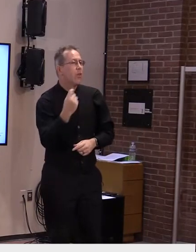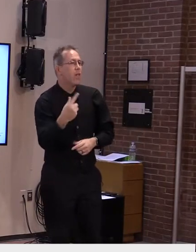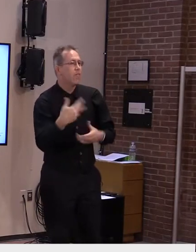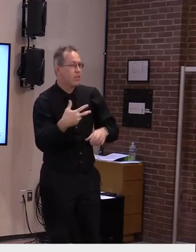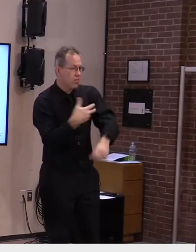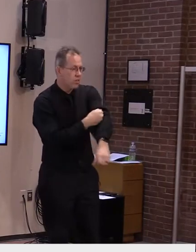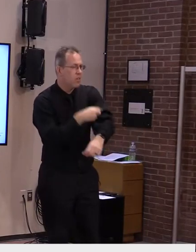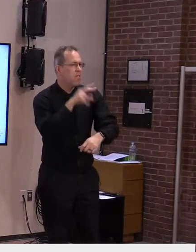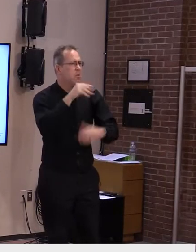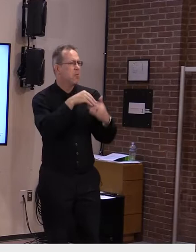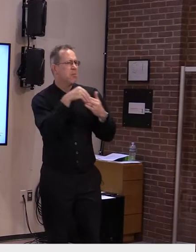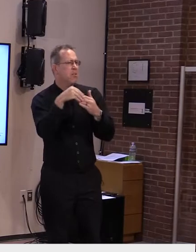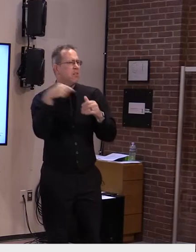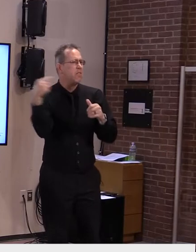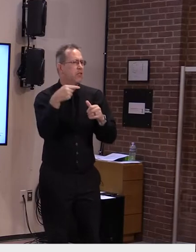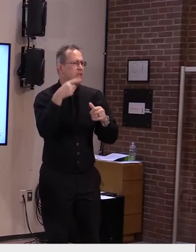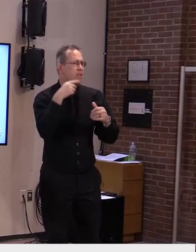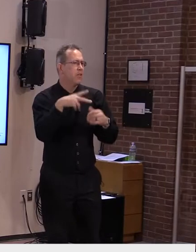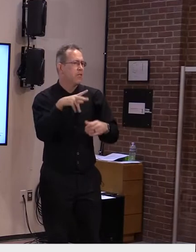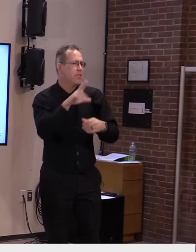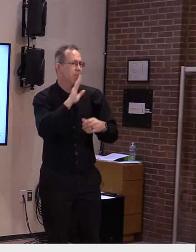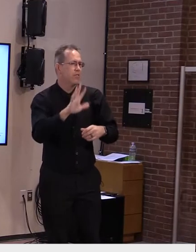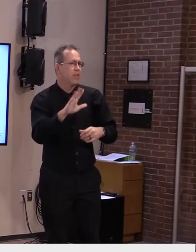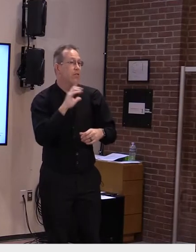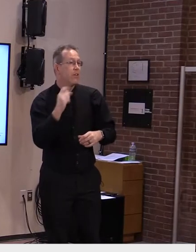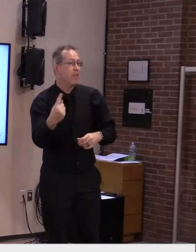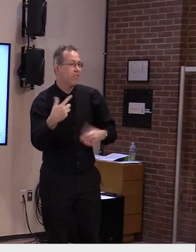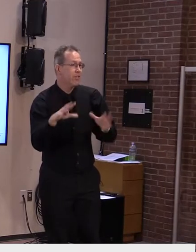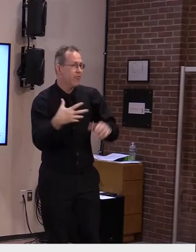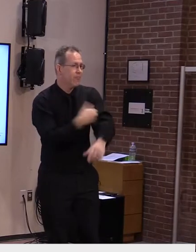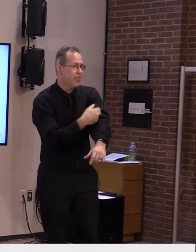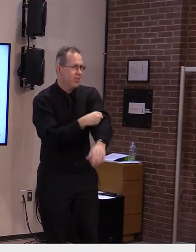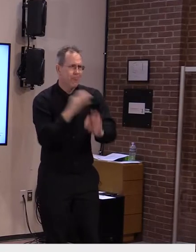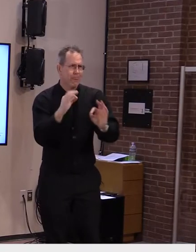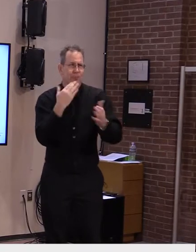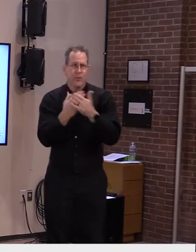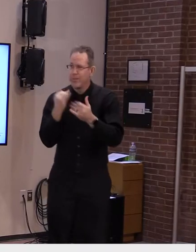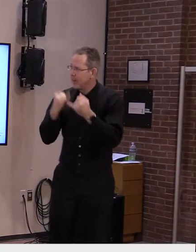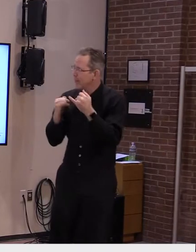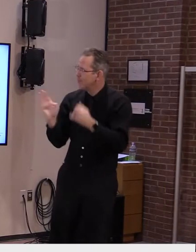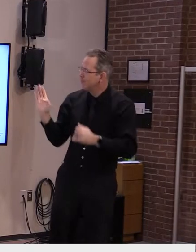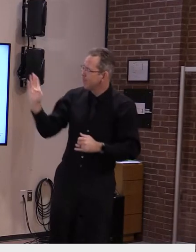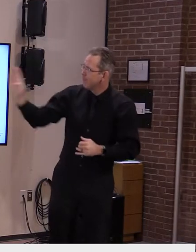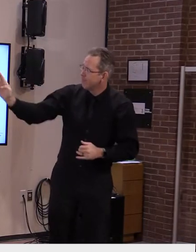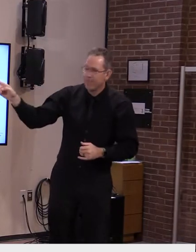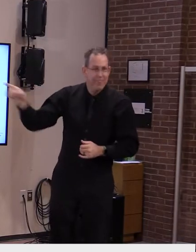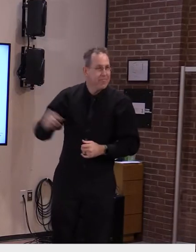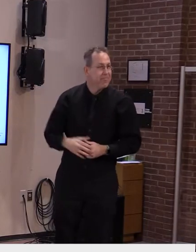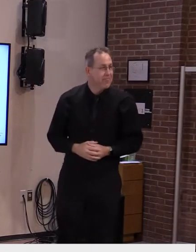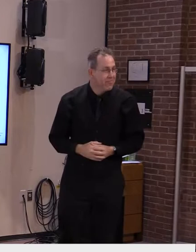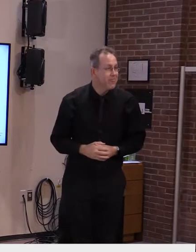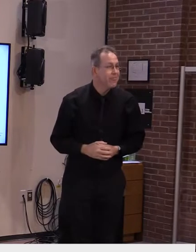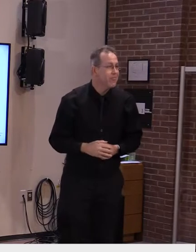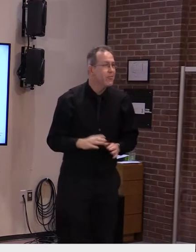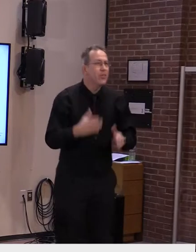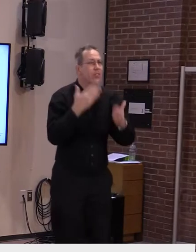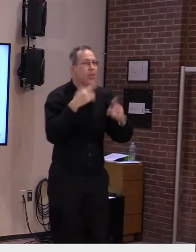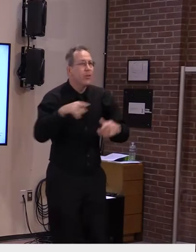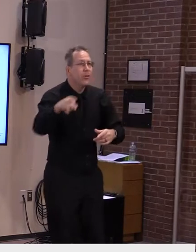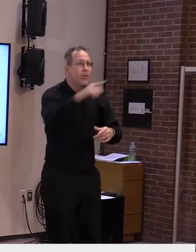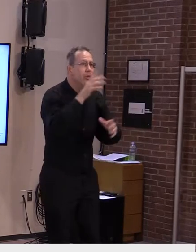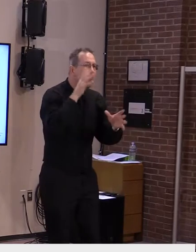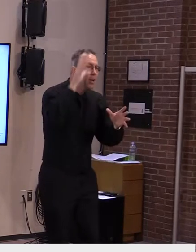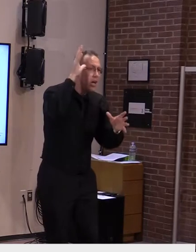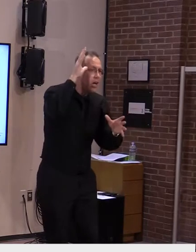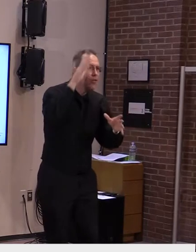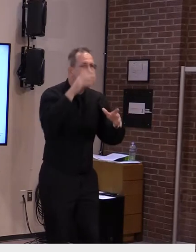leader, really head and shoulders above any other state at this point. So really want to thank parents and caregivers for going out and getting